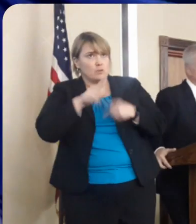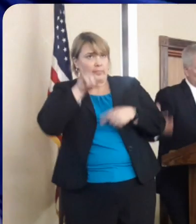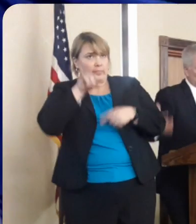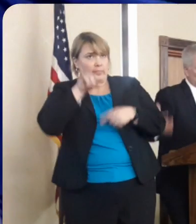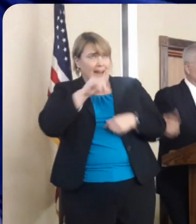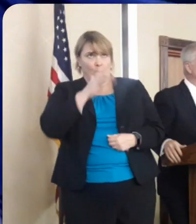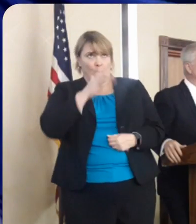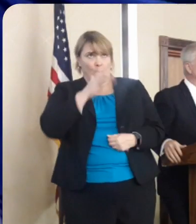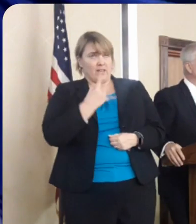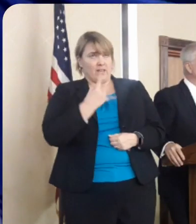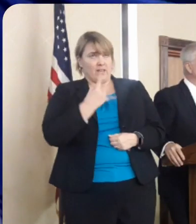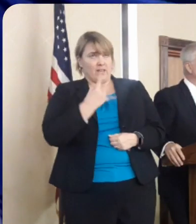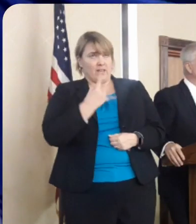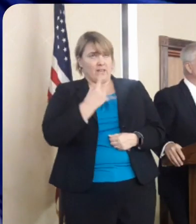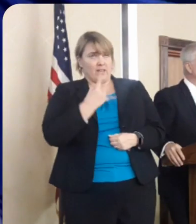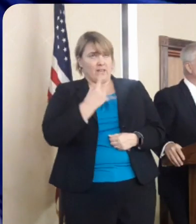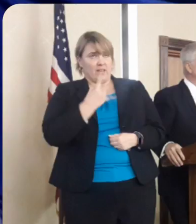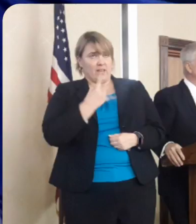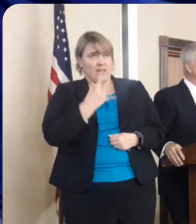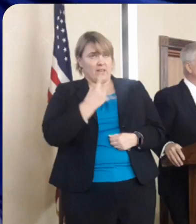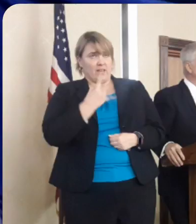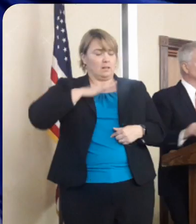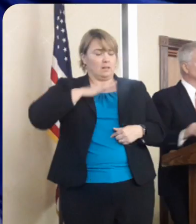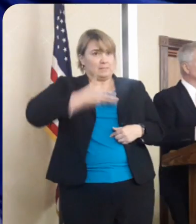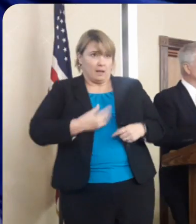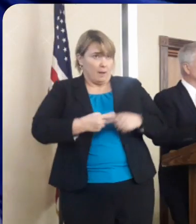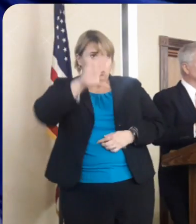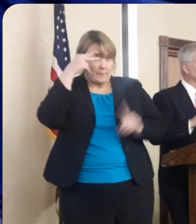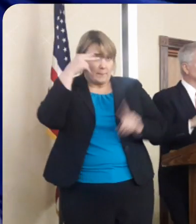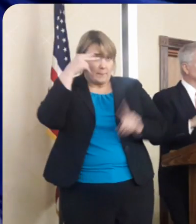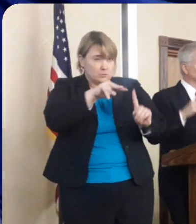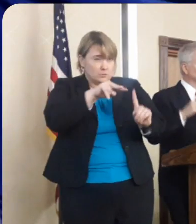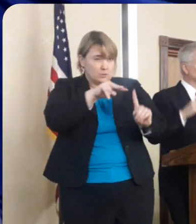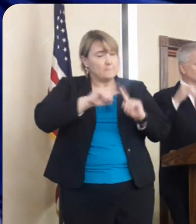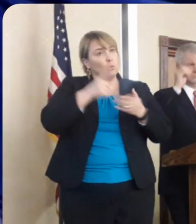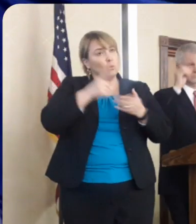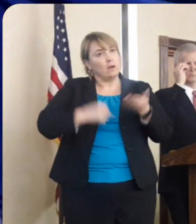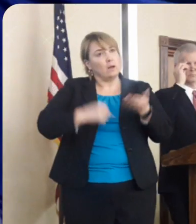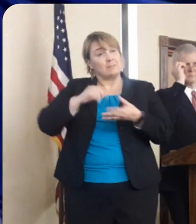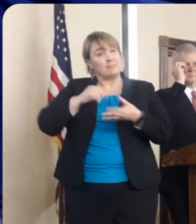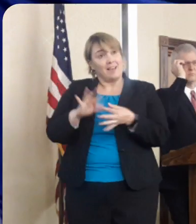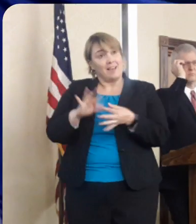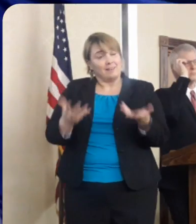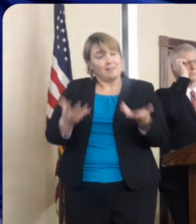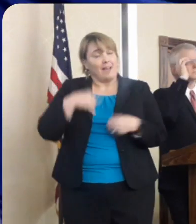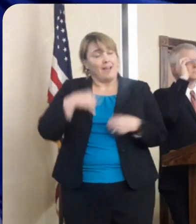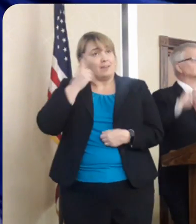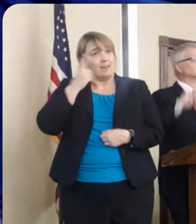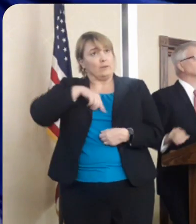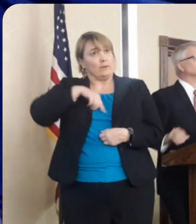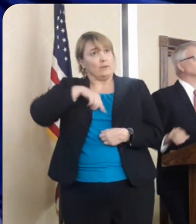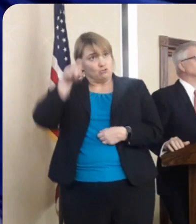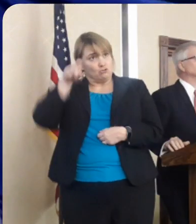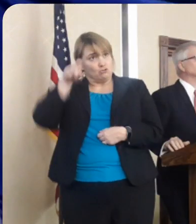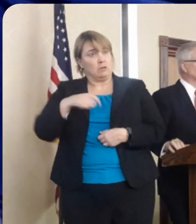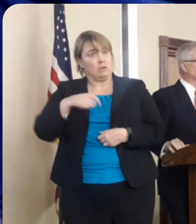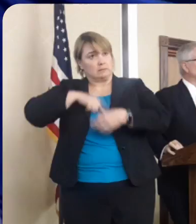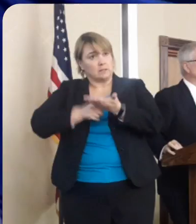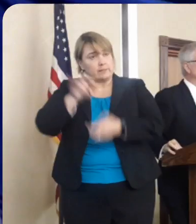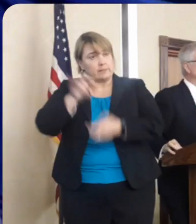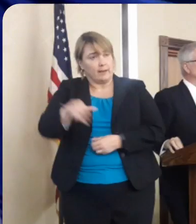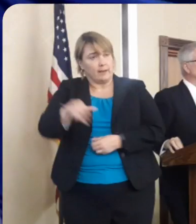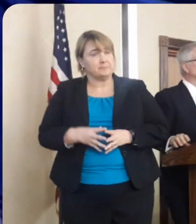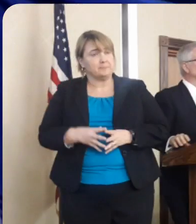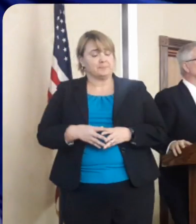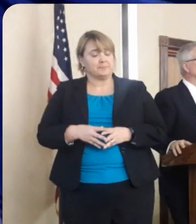way upset by that position. What I am saying, though, is I think we need to have that discussion and make